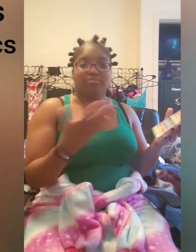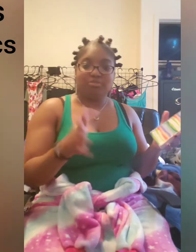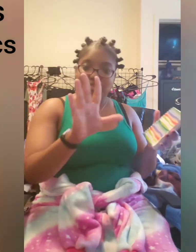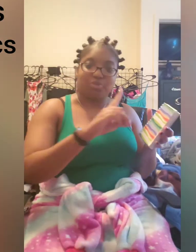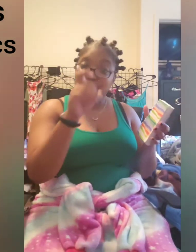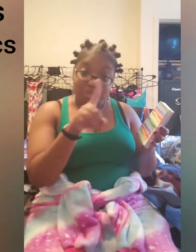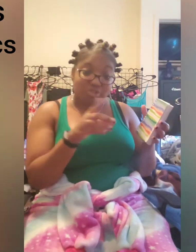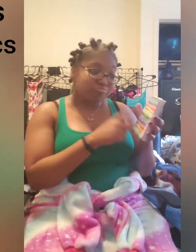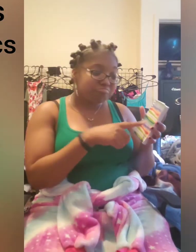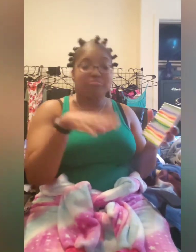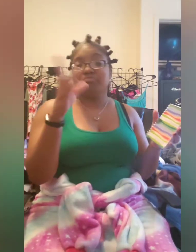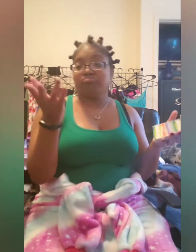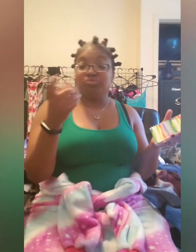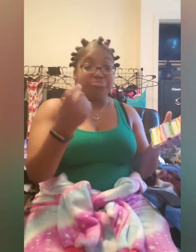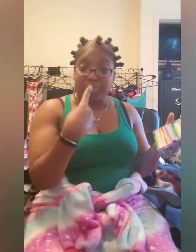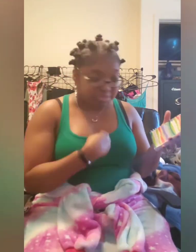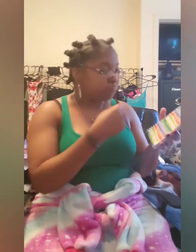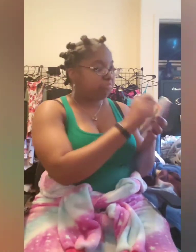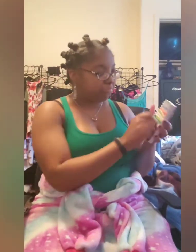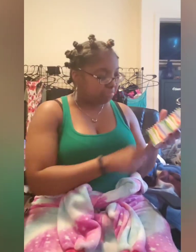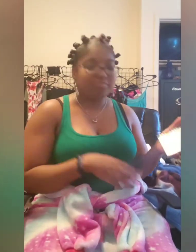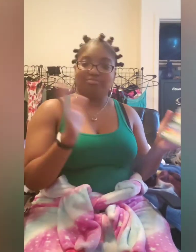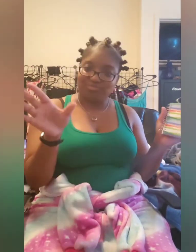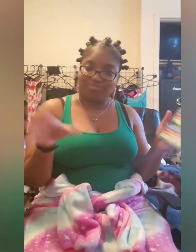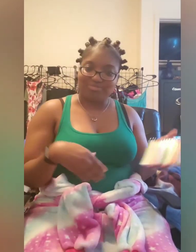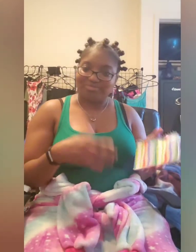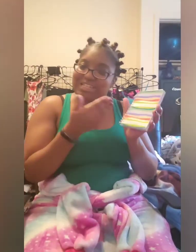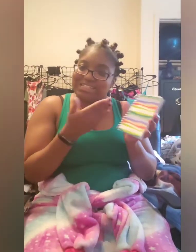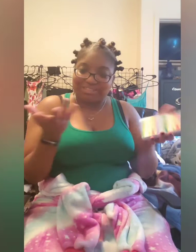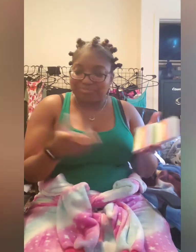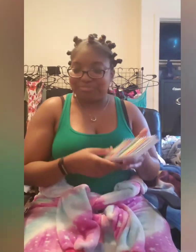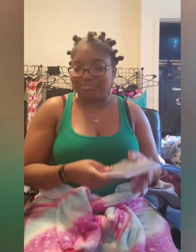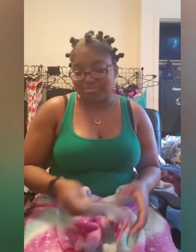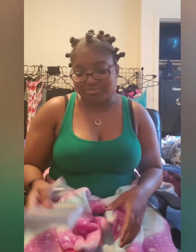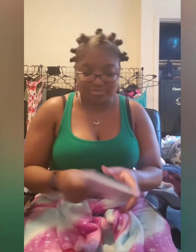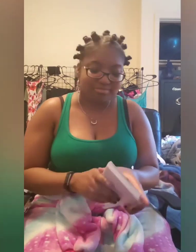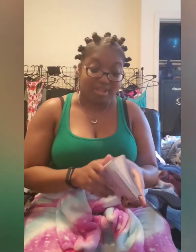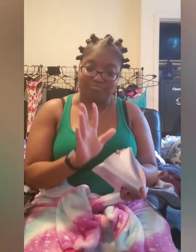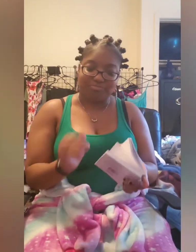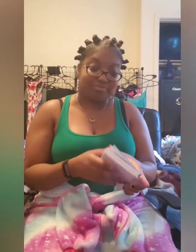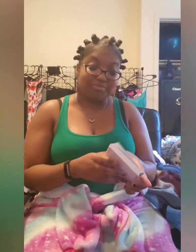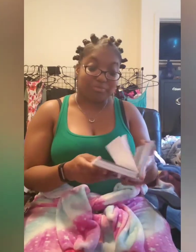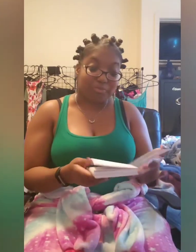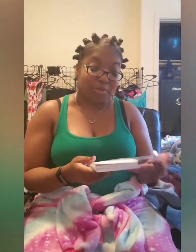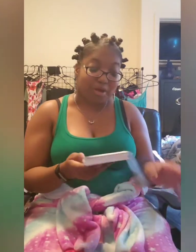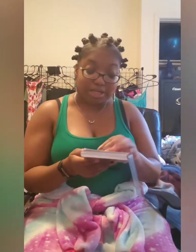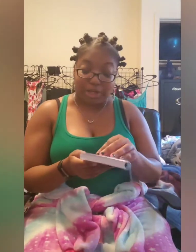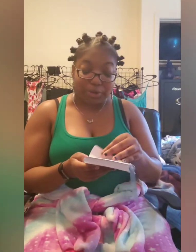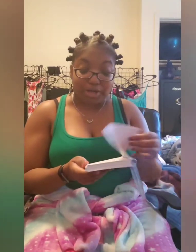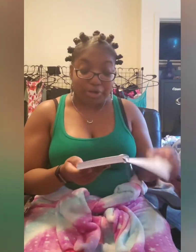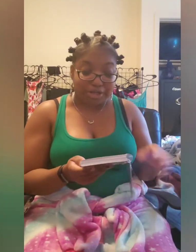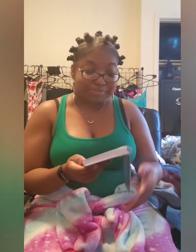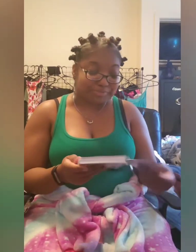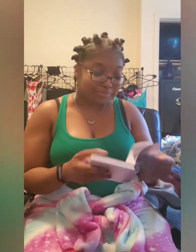topics, any questions that you have for me, anything that you may want me to talk about. I got a book for it so I could be